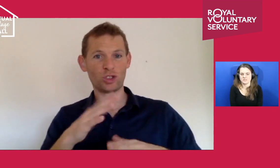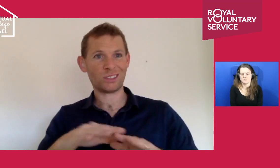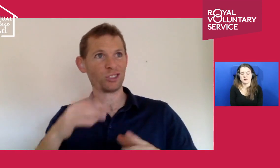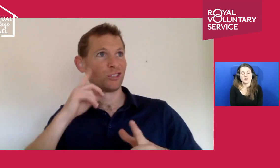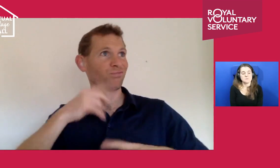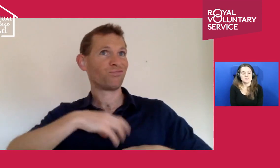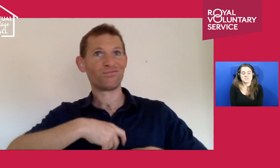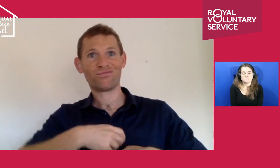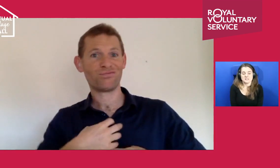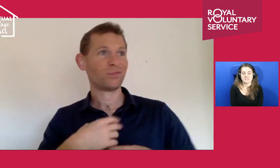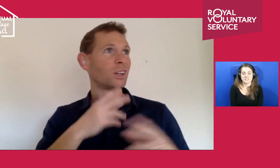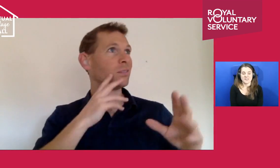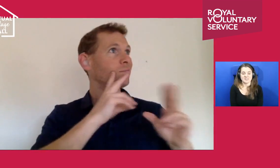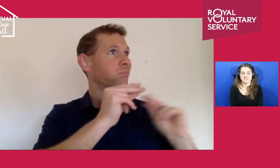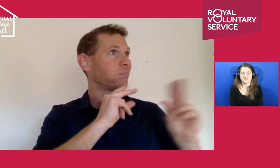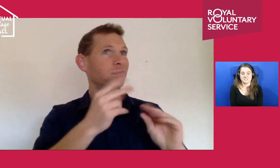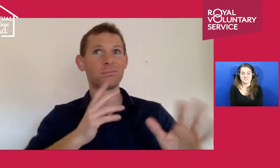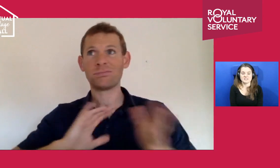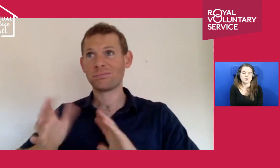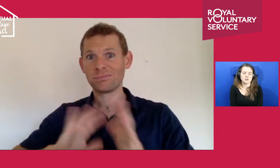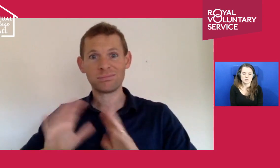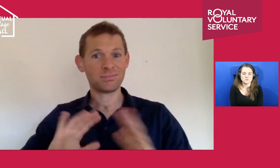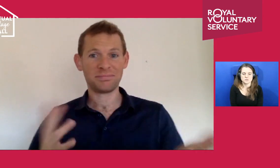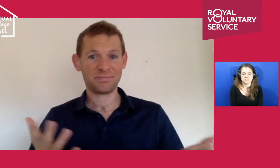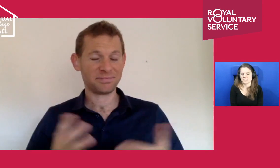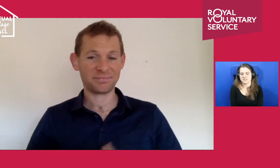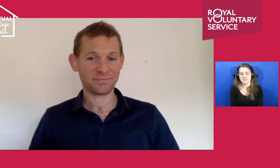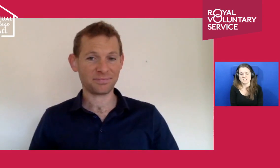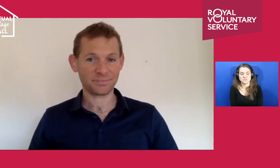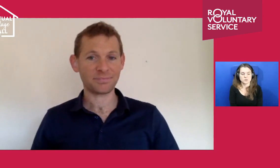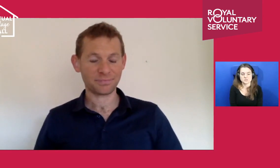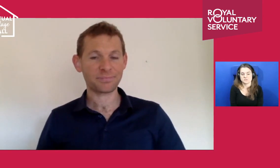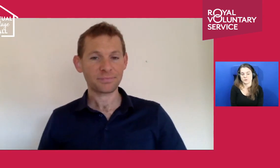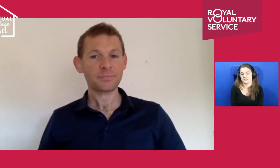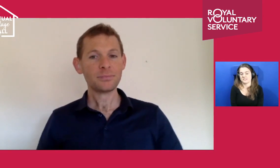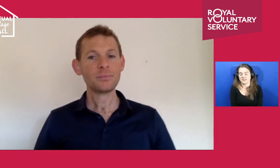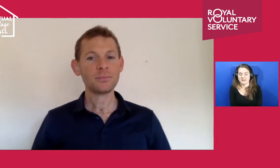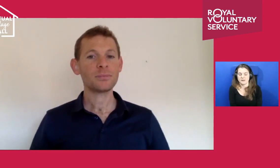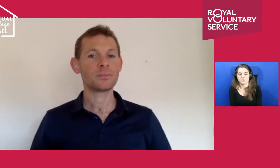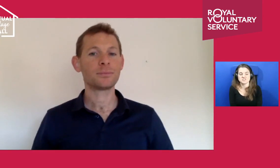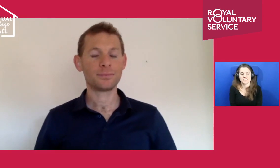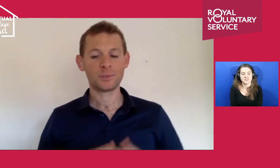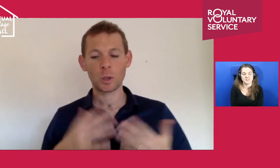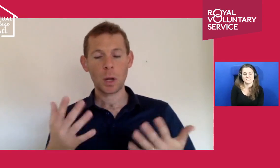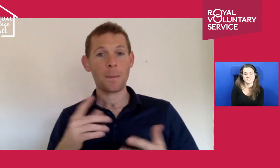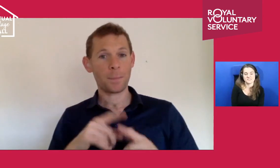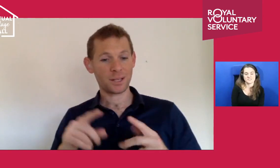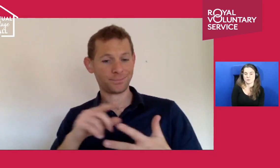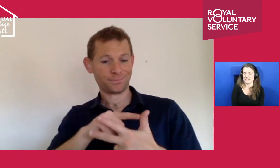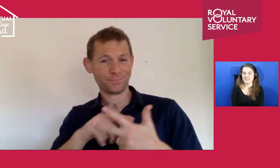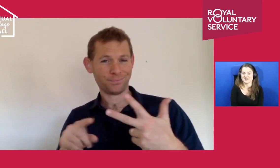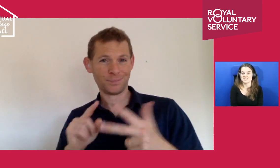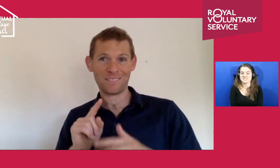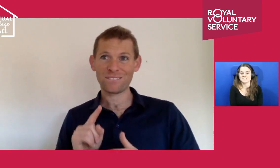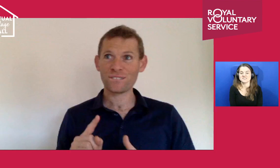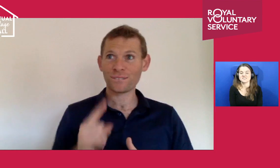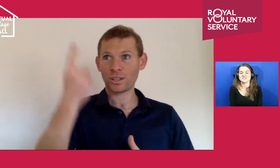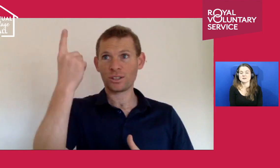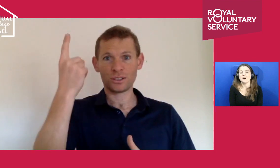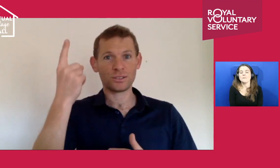sign with them, but it just means that it's called code switching, and they can switch between sign language and spoken